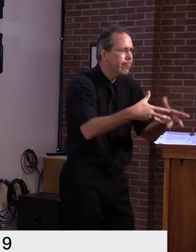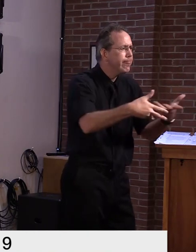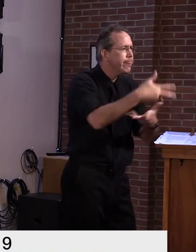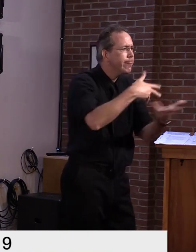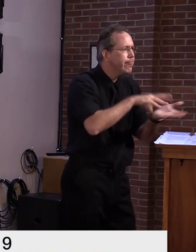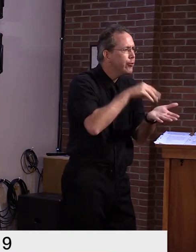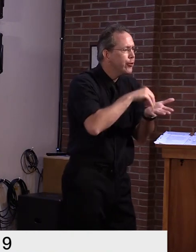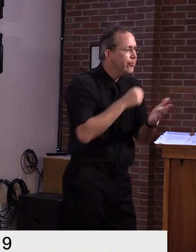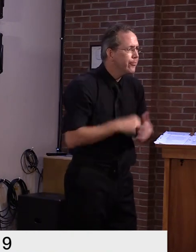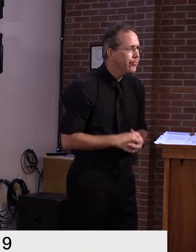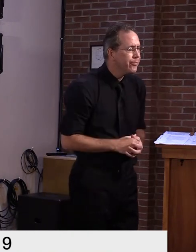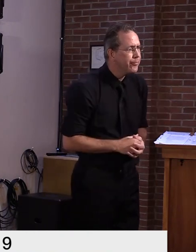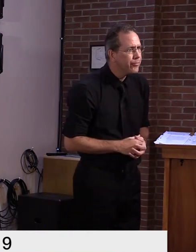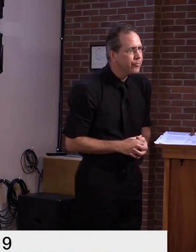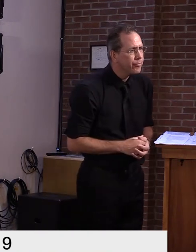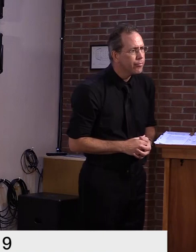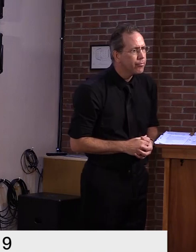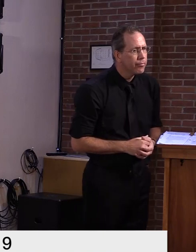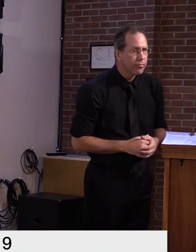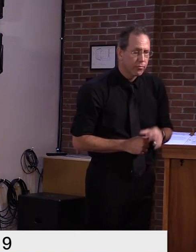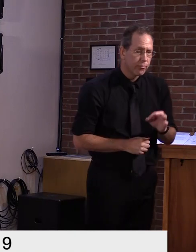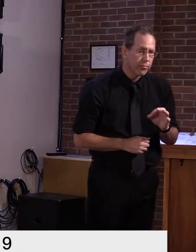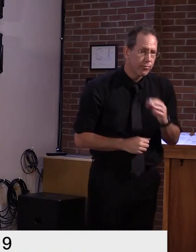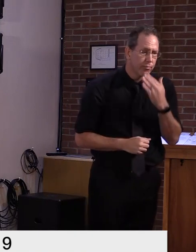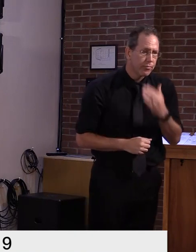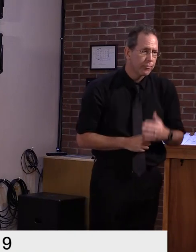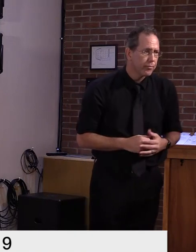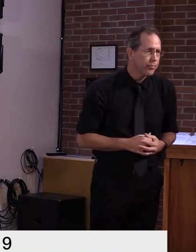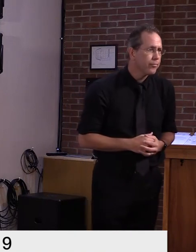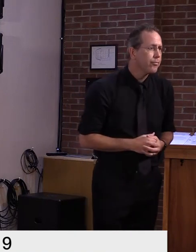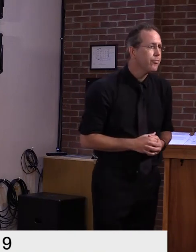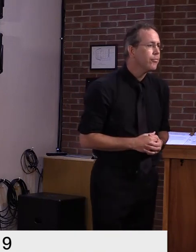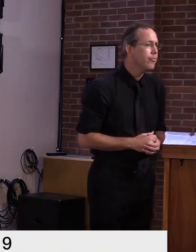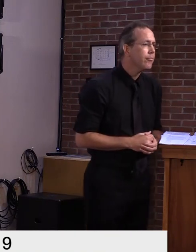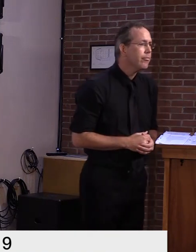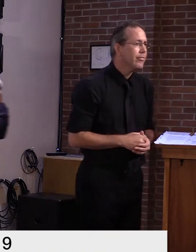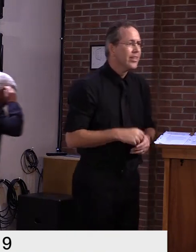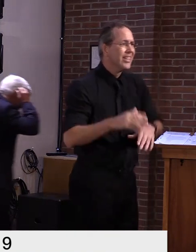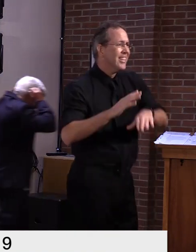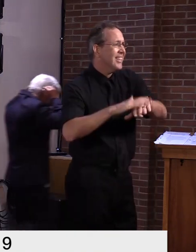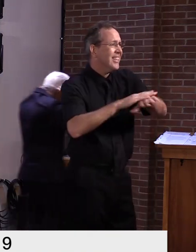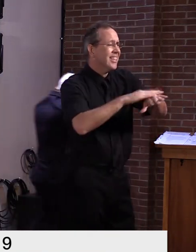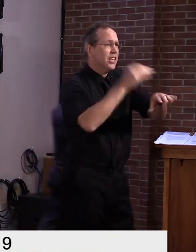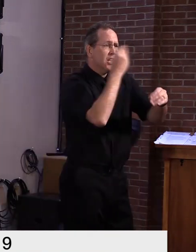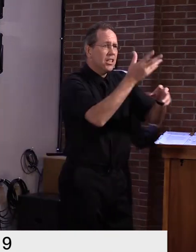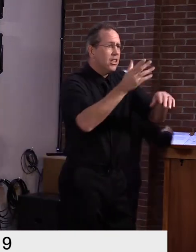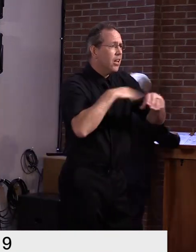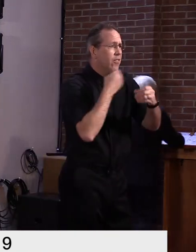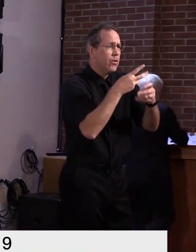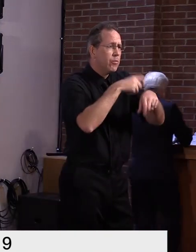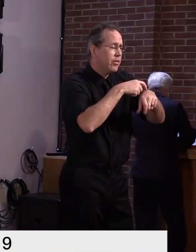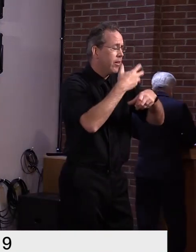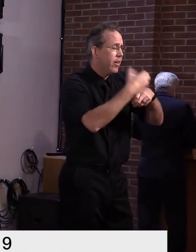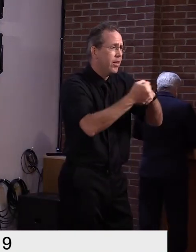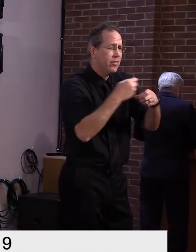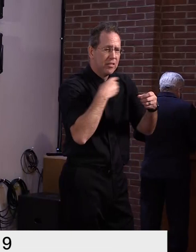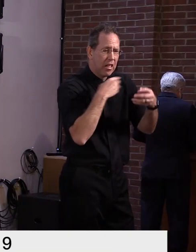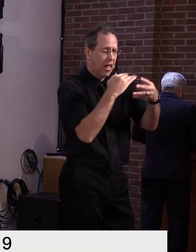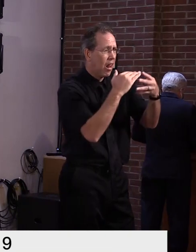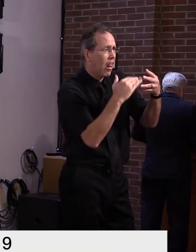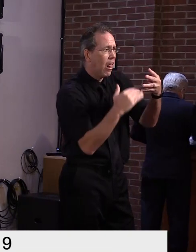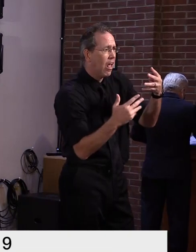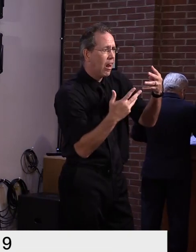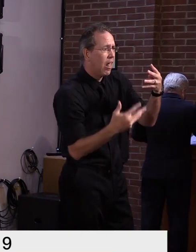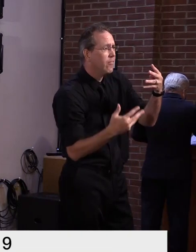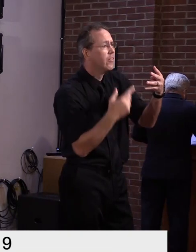Okay, thank you very much. I still have a few more in the queue. I'm sorry, we're at 12:45. Folks can email me